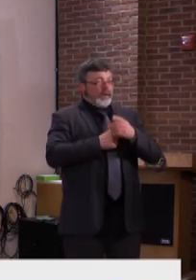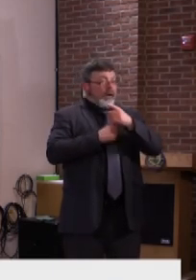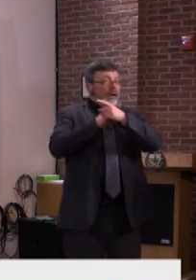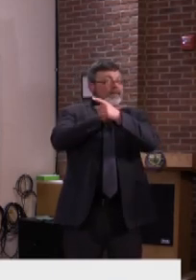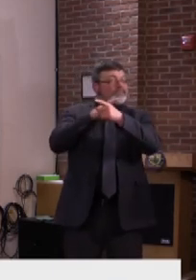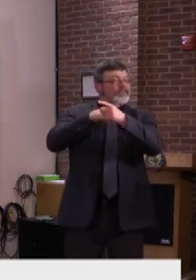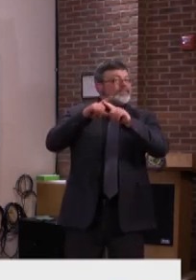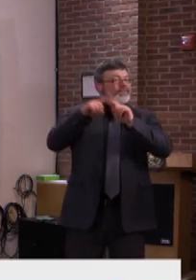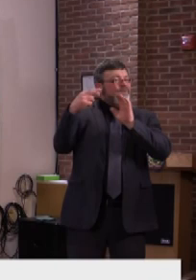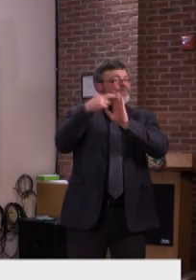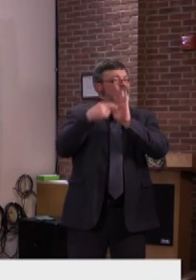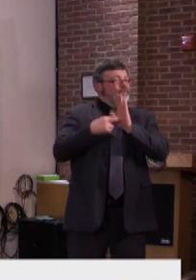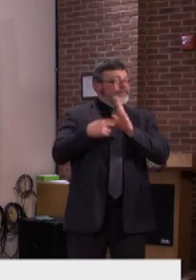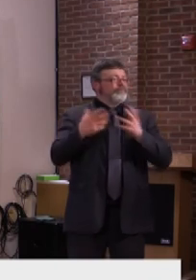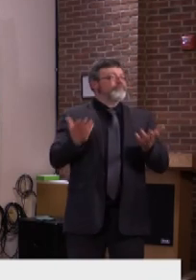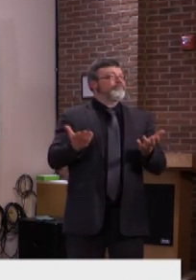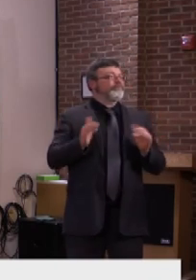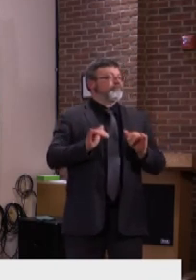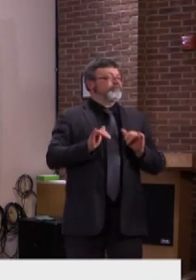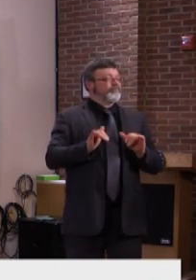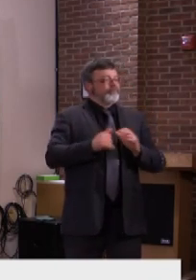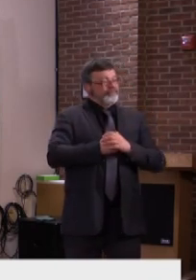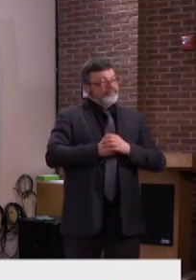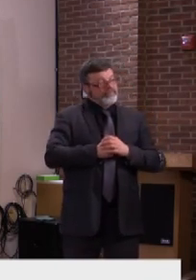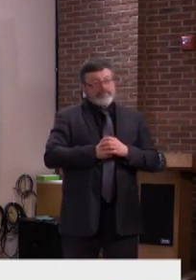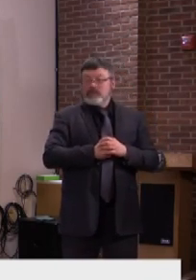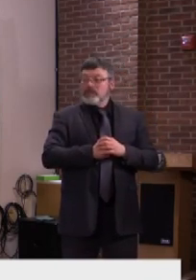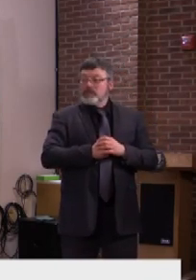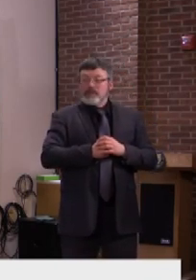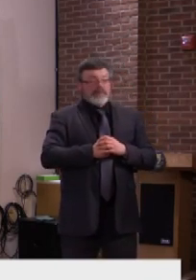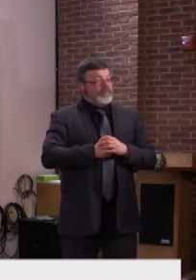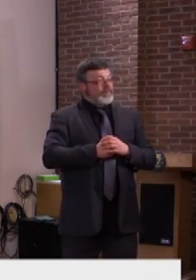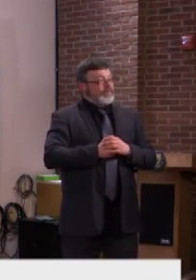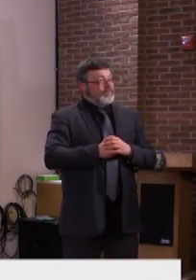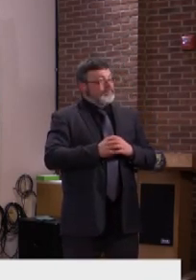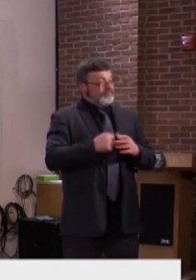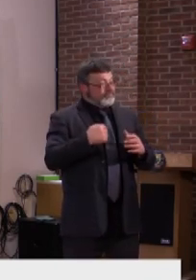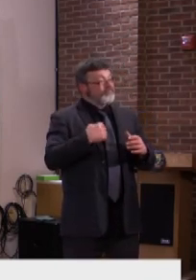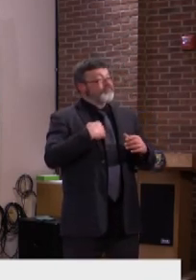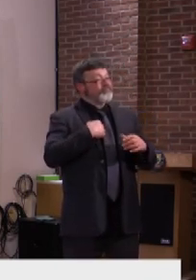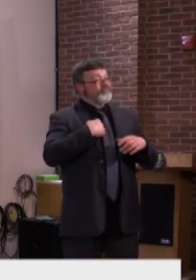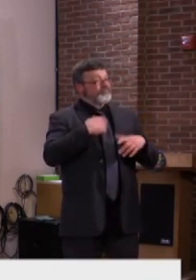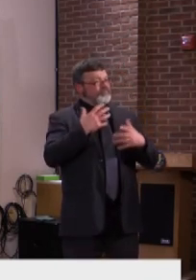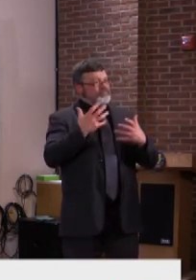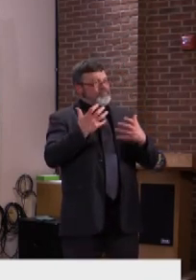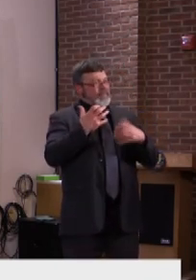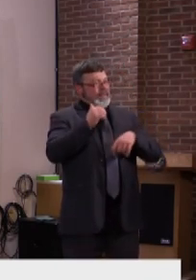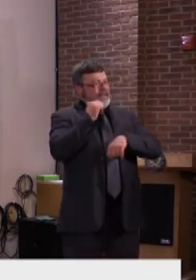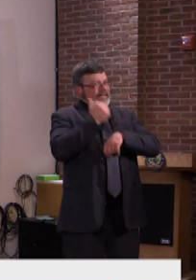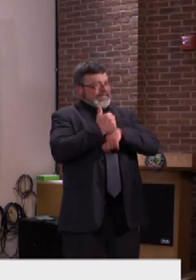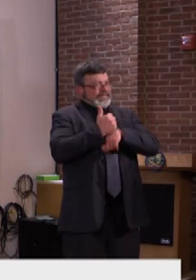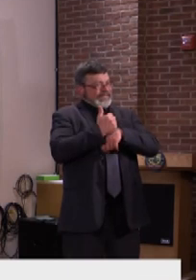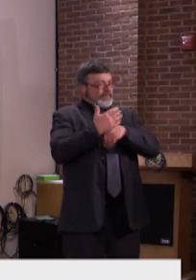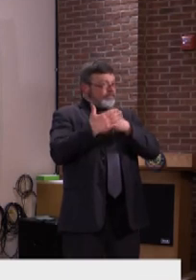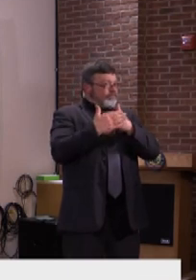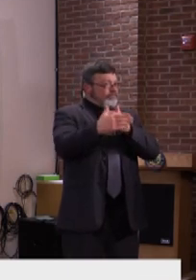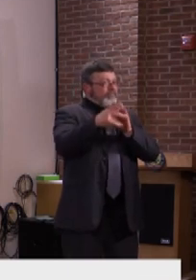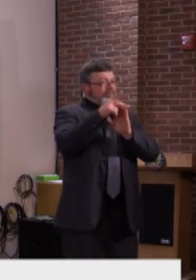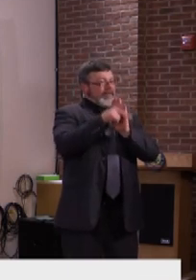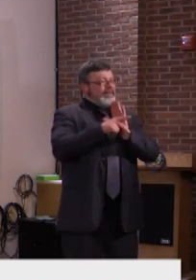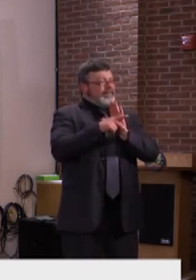so again we we want to make sure that we set the mark set the tone and but i think in this day and